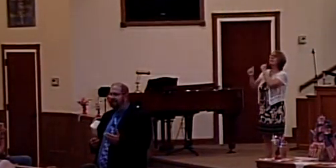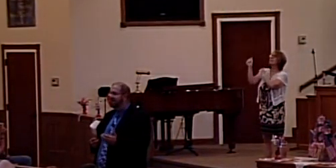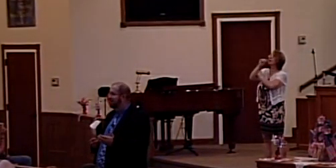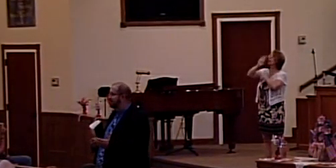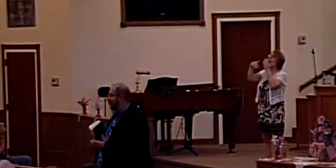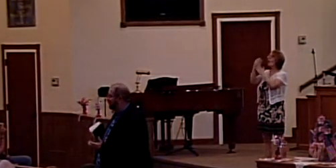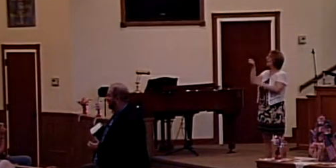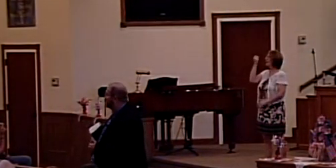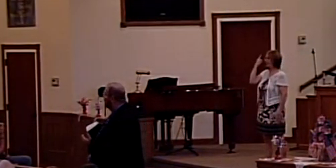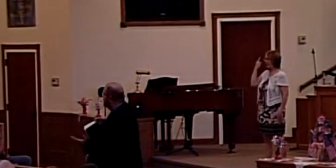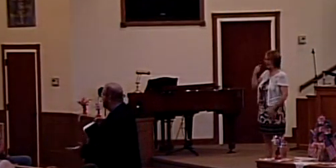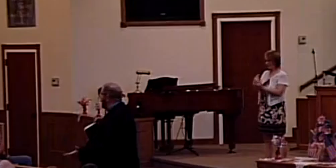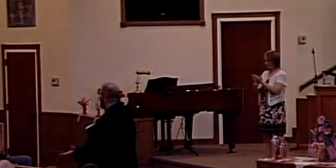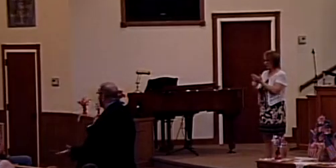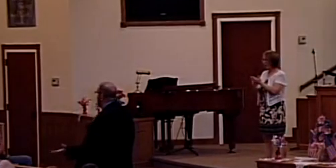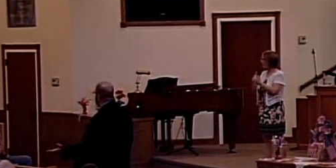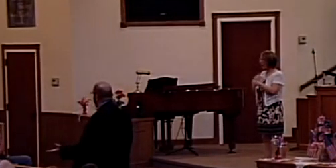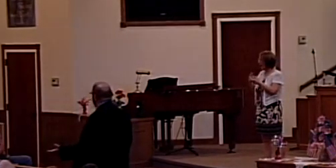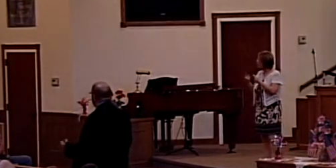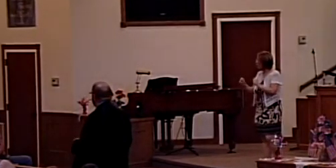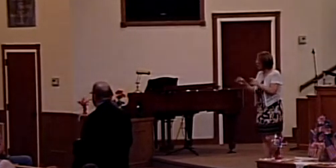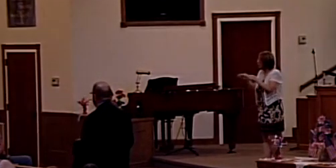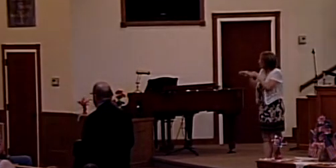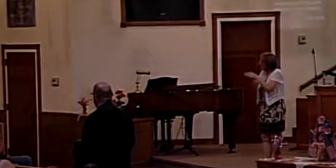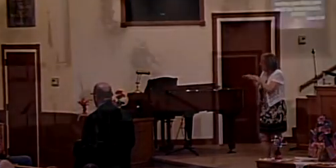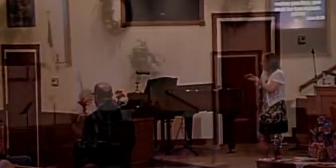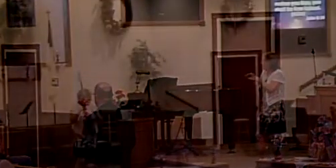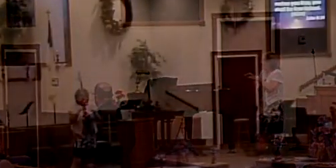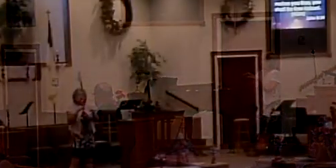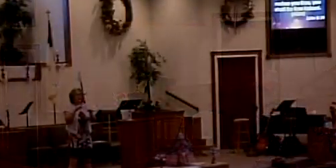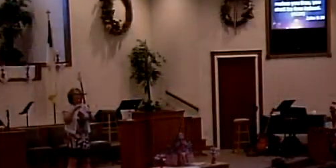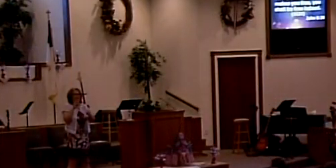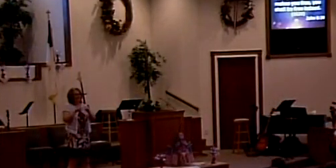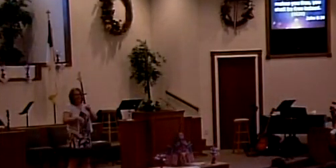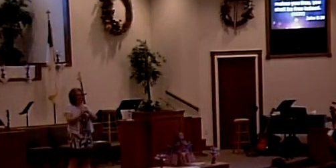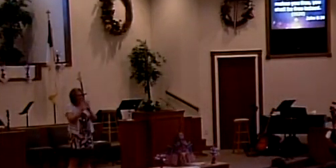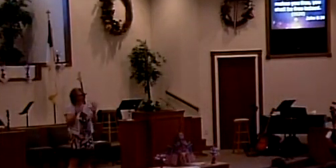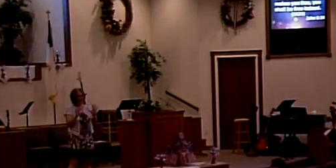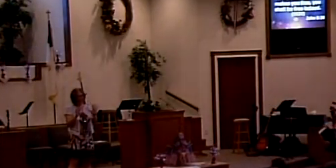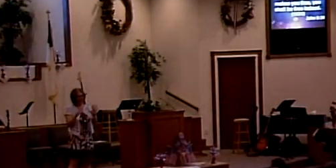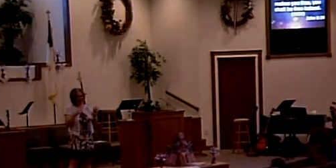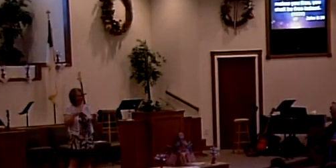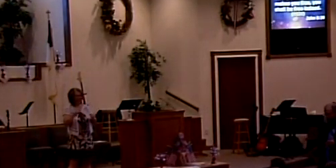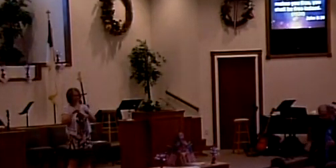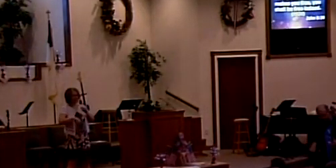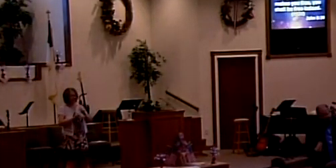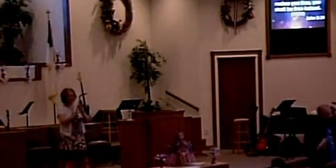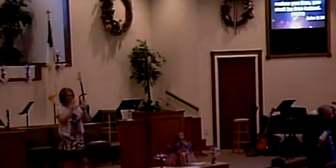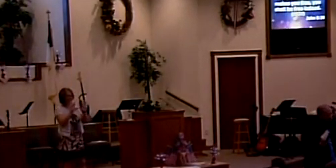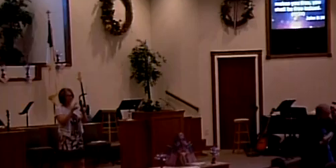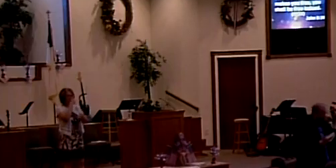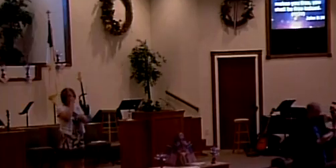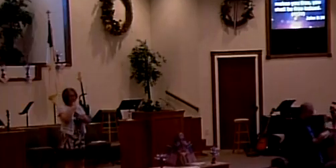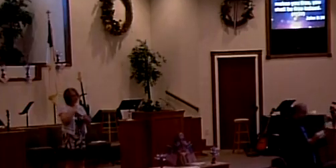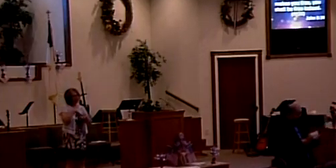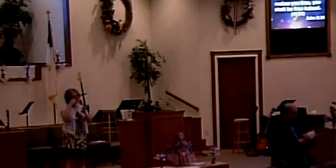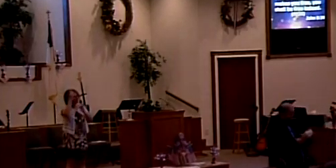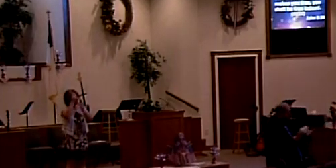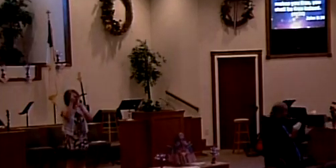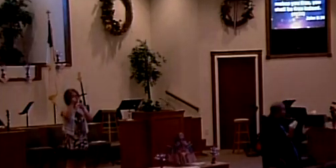You know what? Even sometimes when I try to explain it, I don't do very well. I don't do very well, because the thing is, I think about